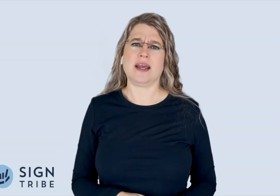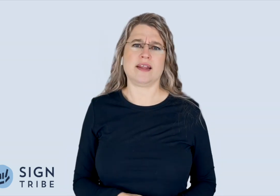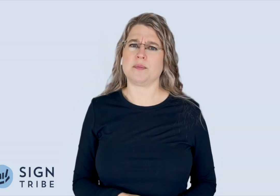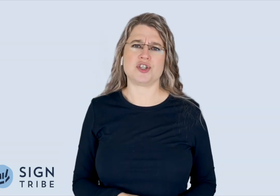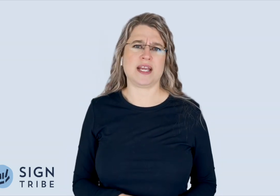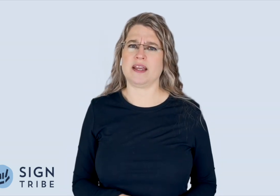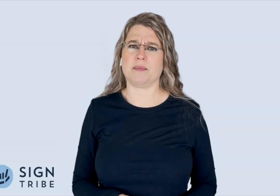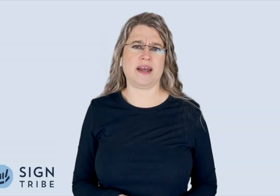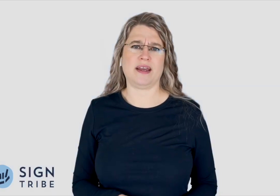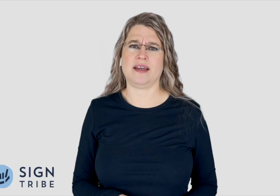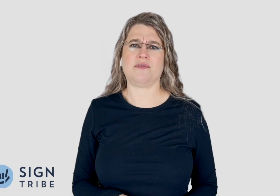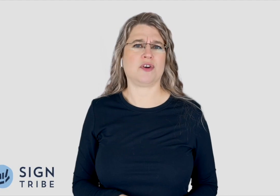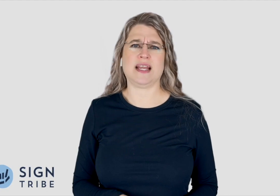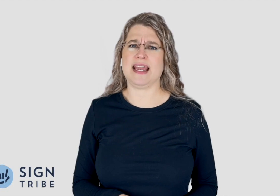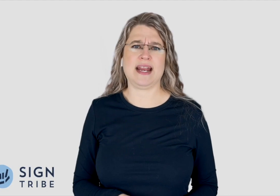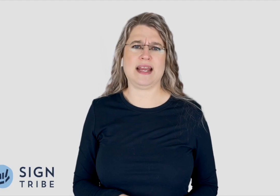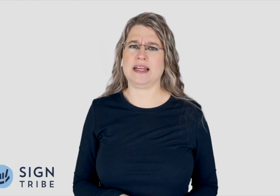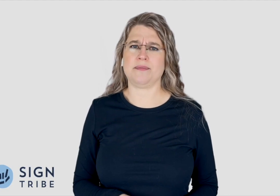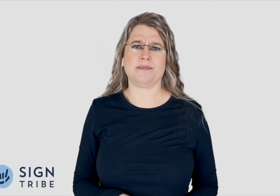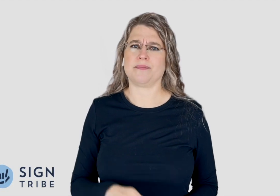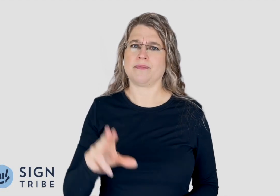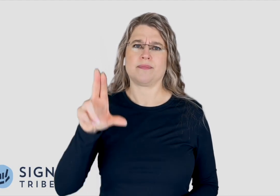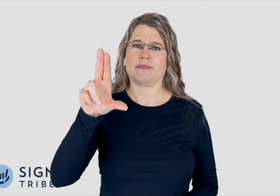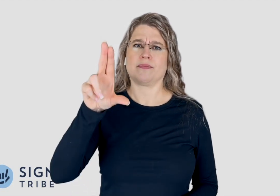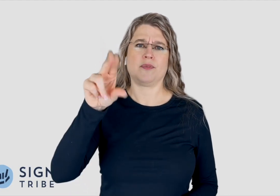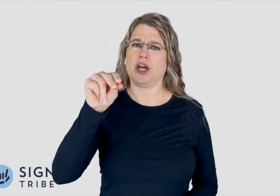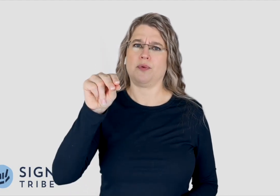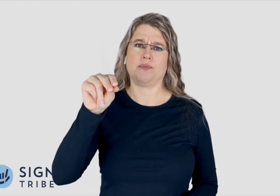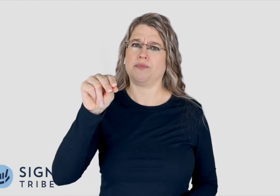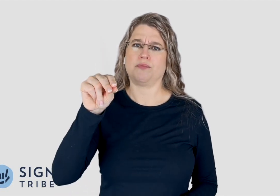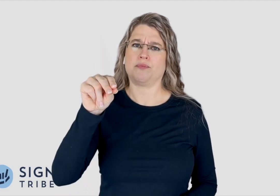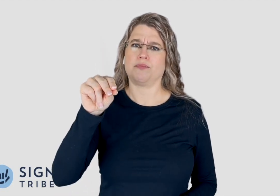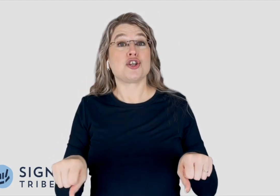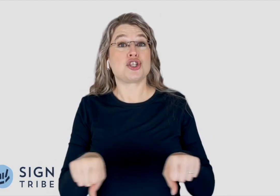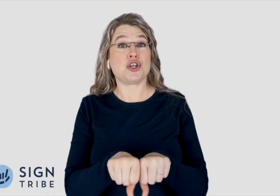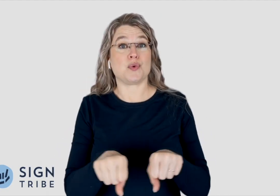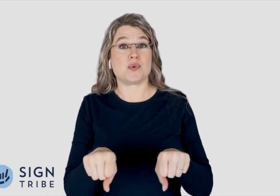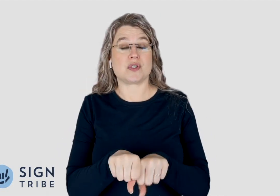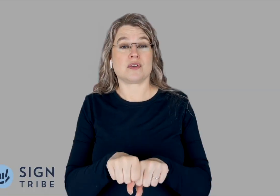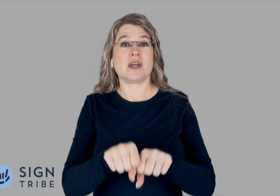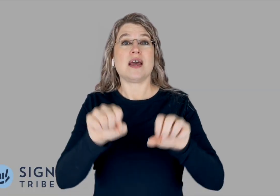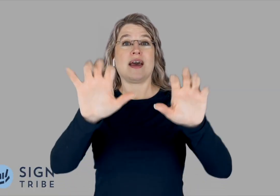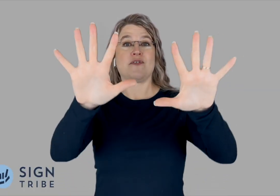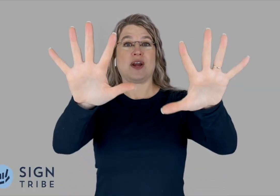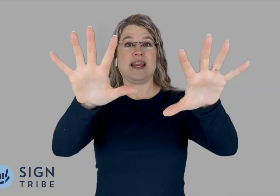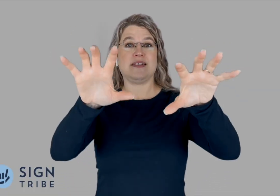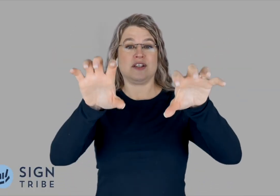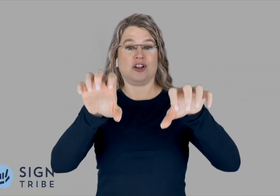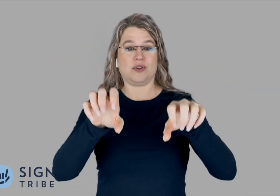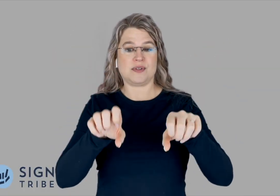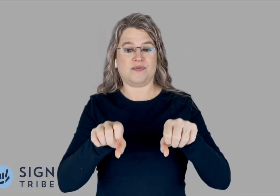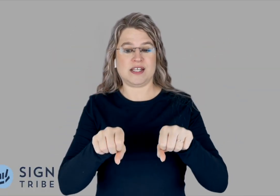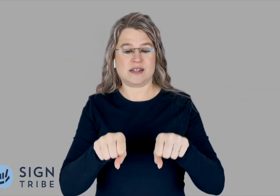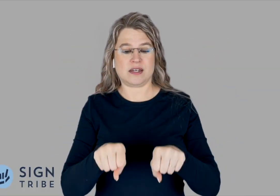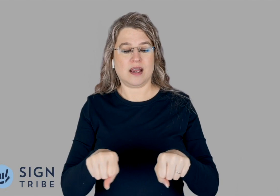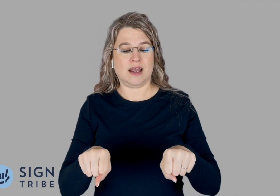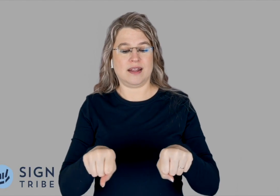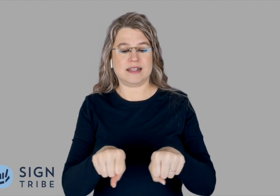then I'm shaking my head for negating? No. Shoes. Have your hands in closed fist and then tap